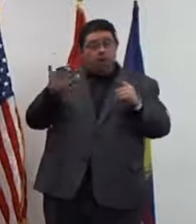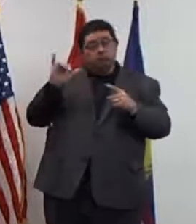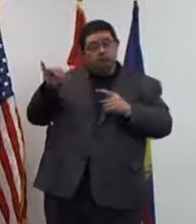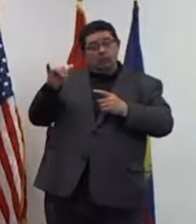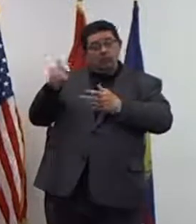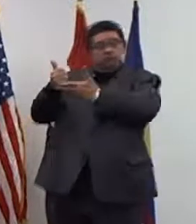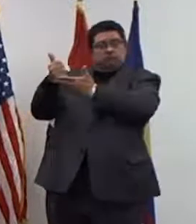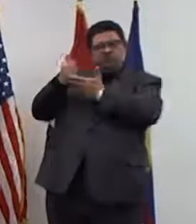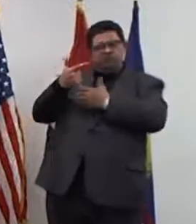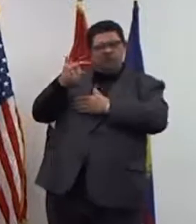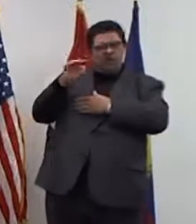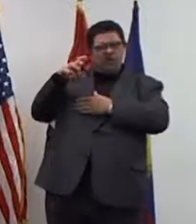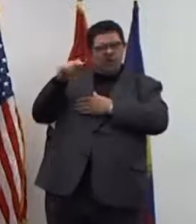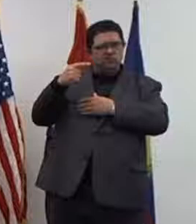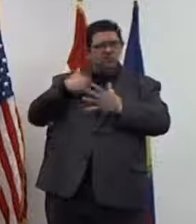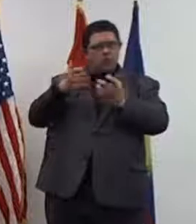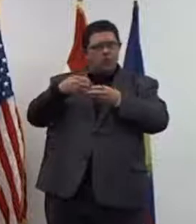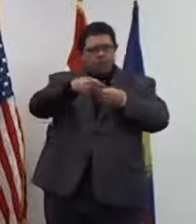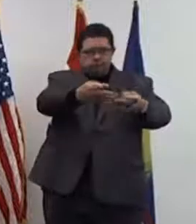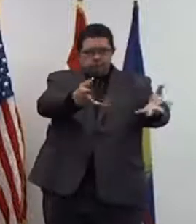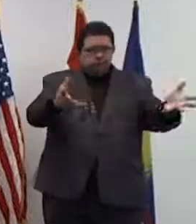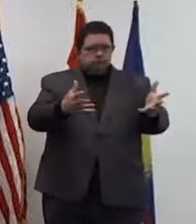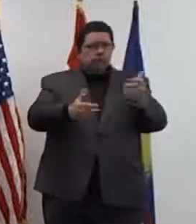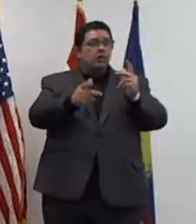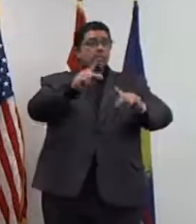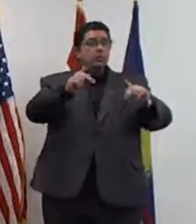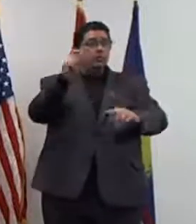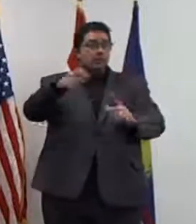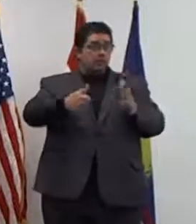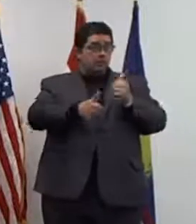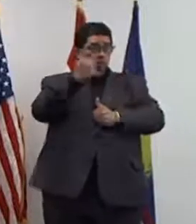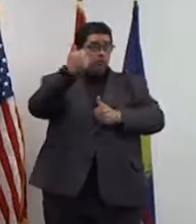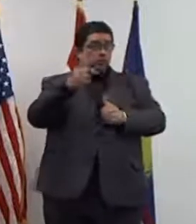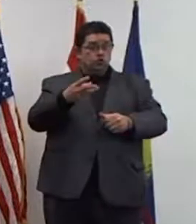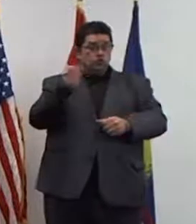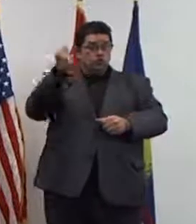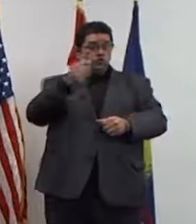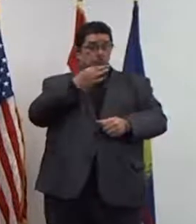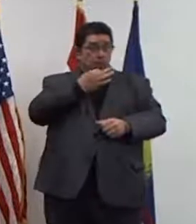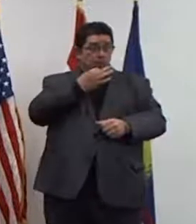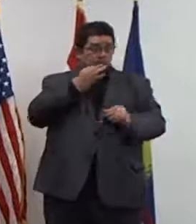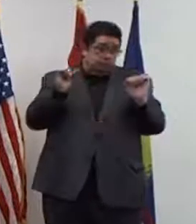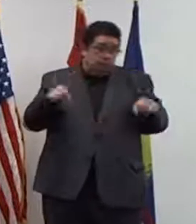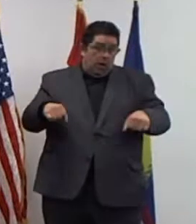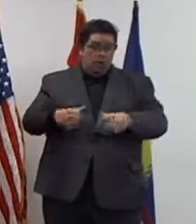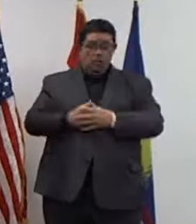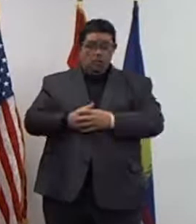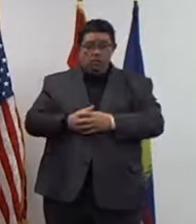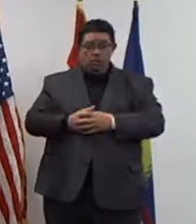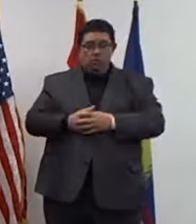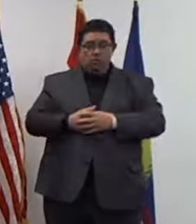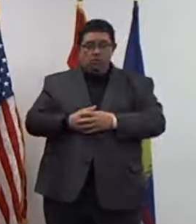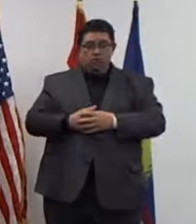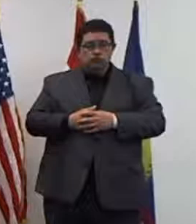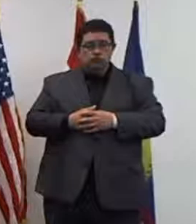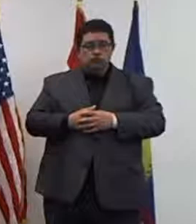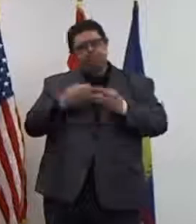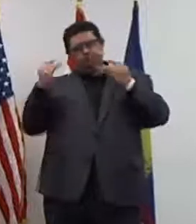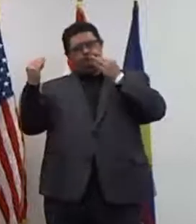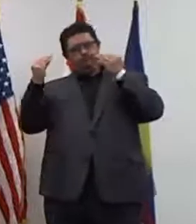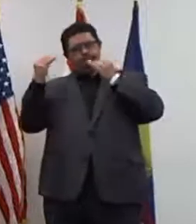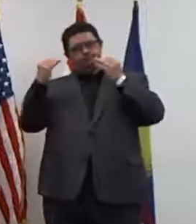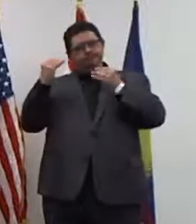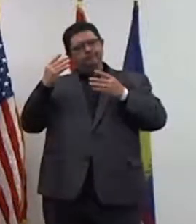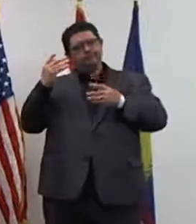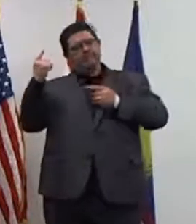get it into the hands of people who need it the most as soon as possible, with some prudence to what the winter might